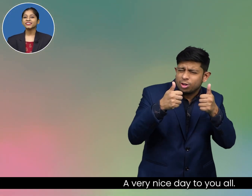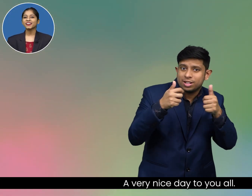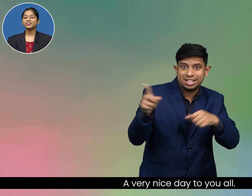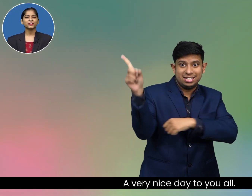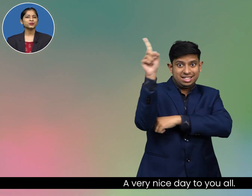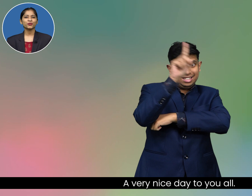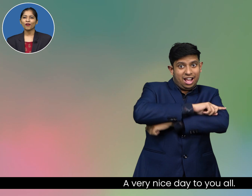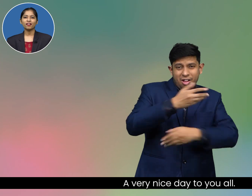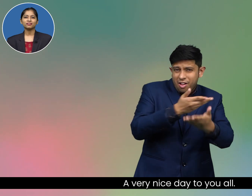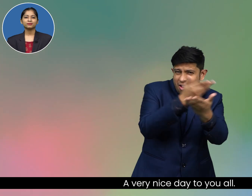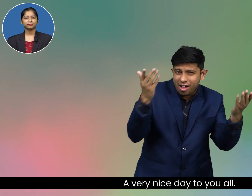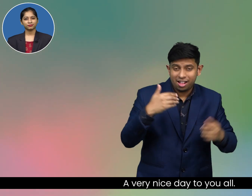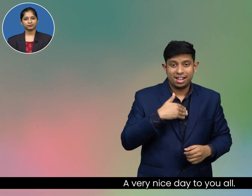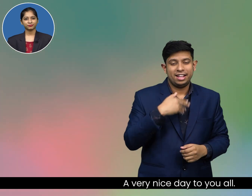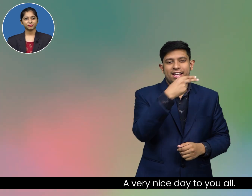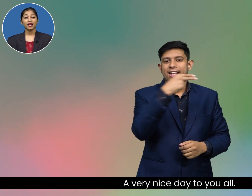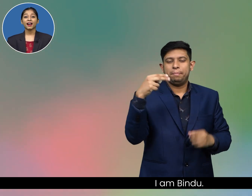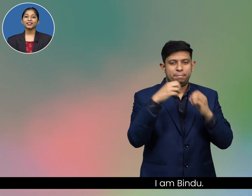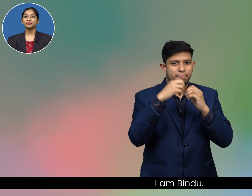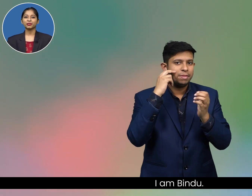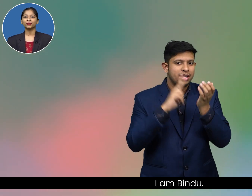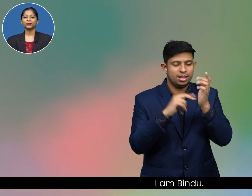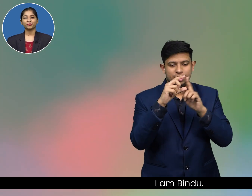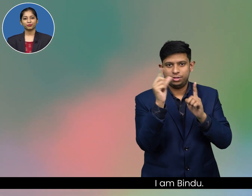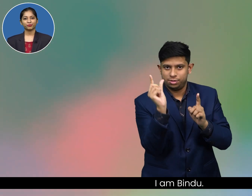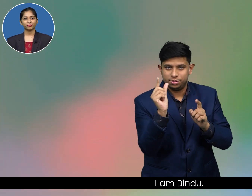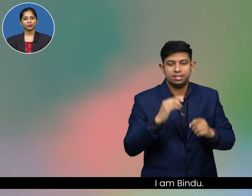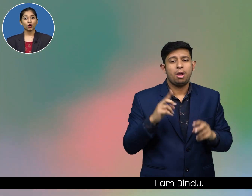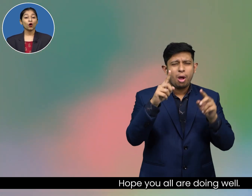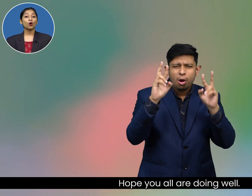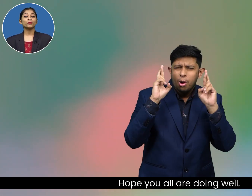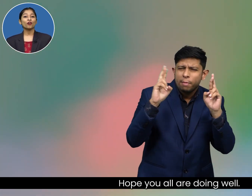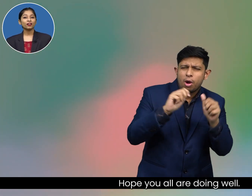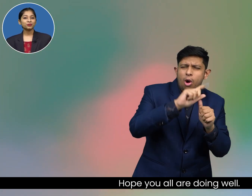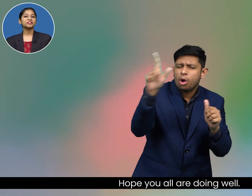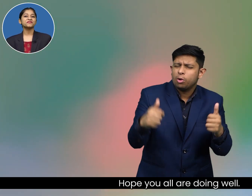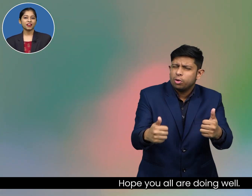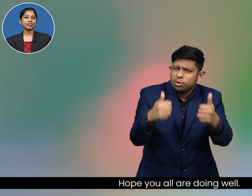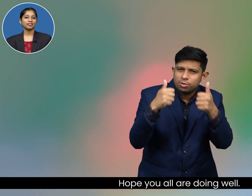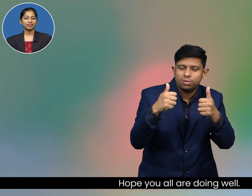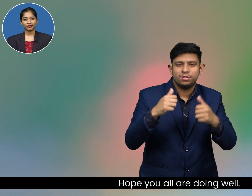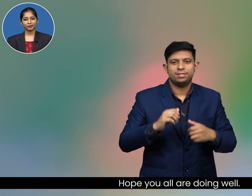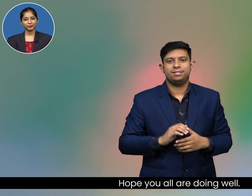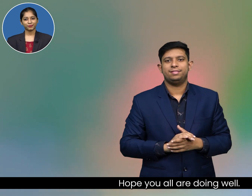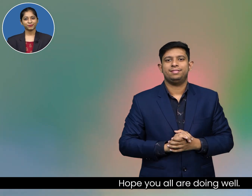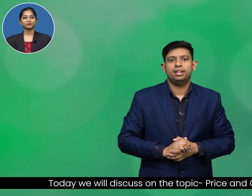A very nice day to you all. I am Bindu. Hope you all are doing well.